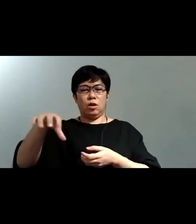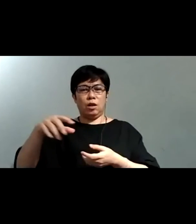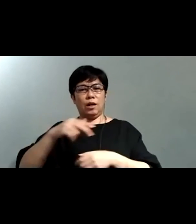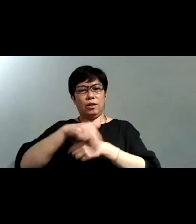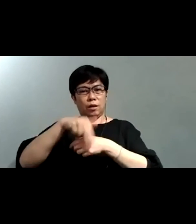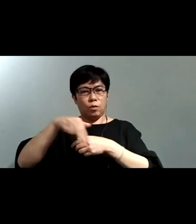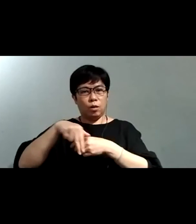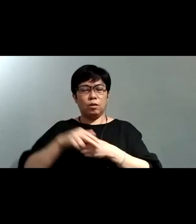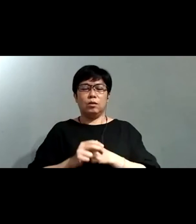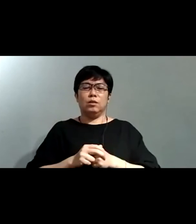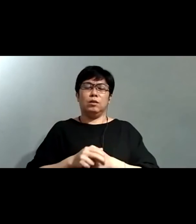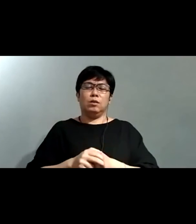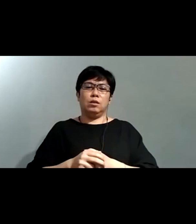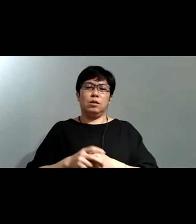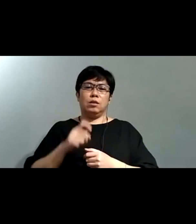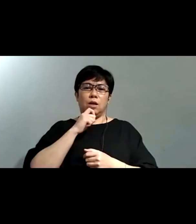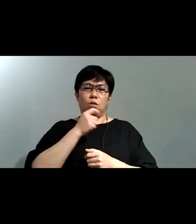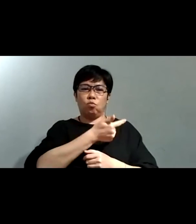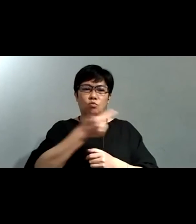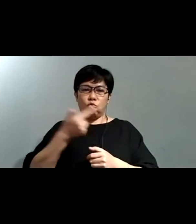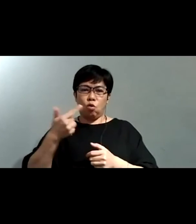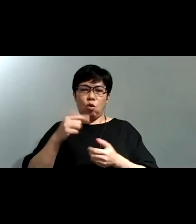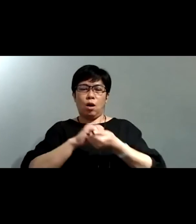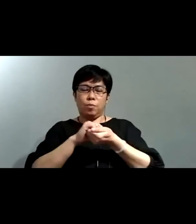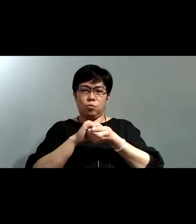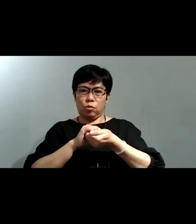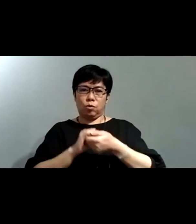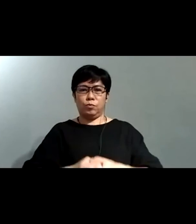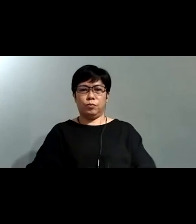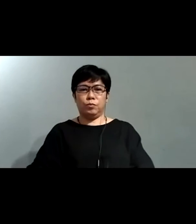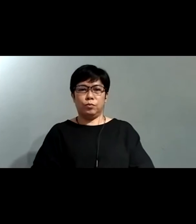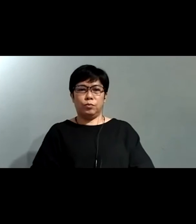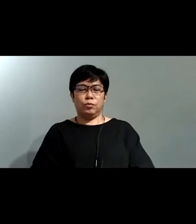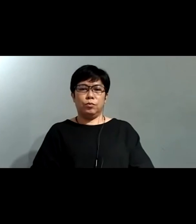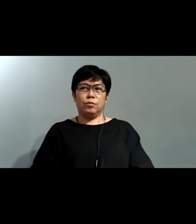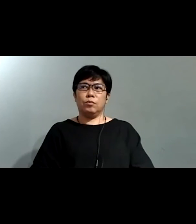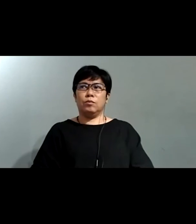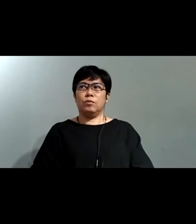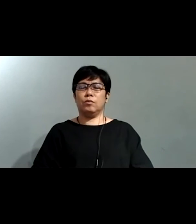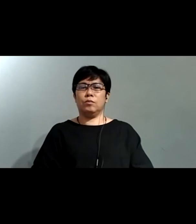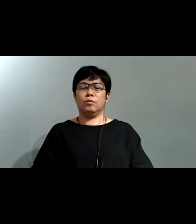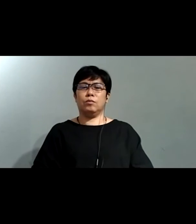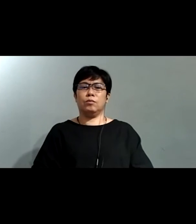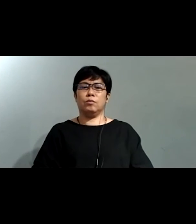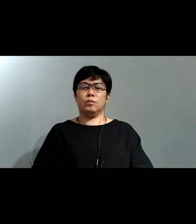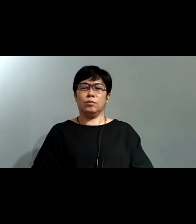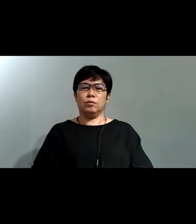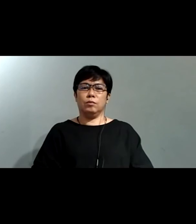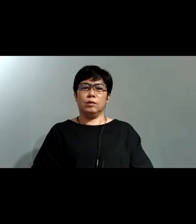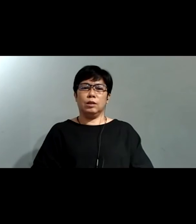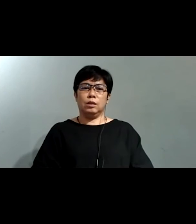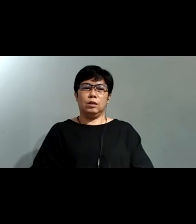doubt about this. As I mentioned earlier, the project idea developed early in